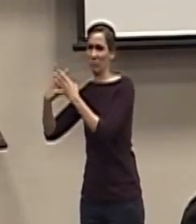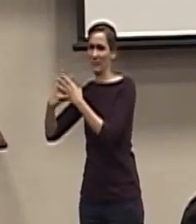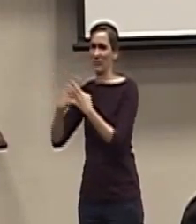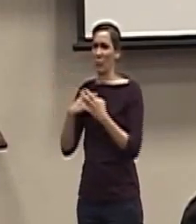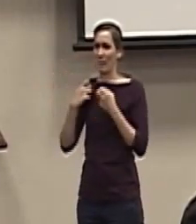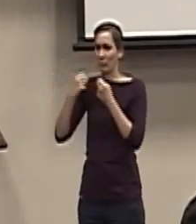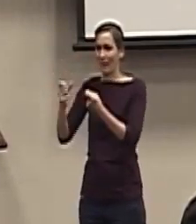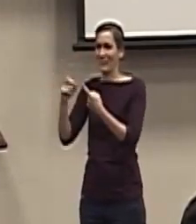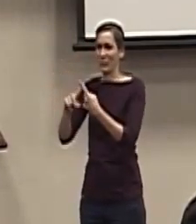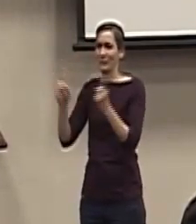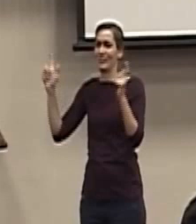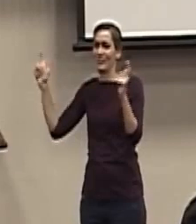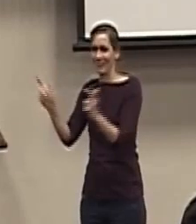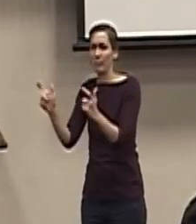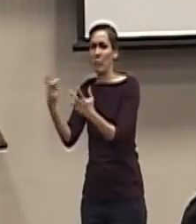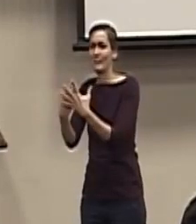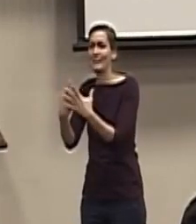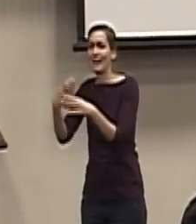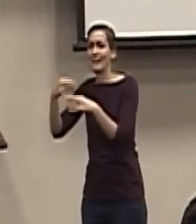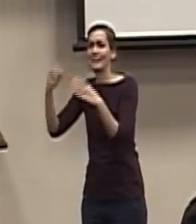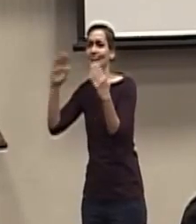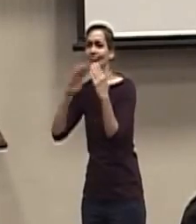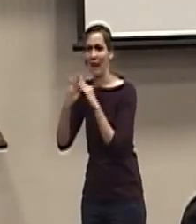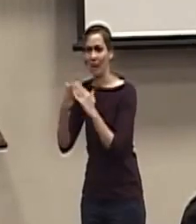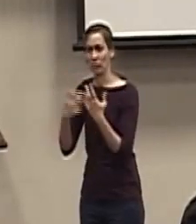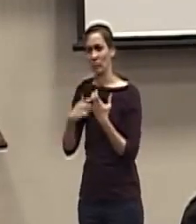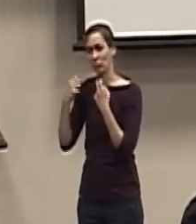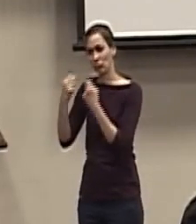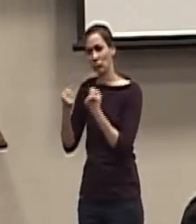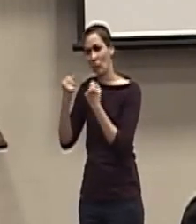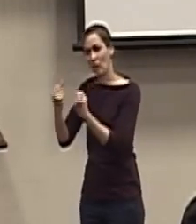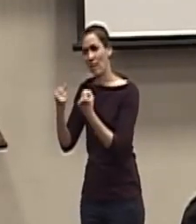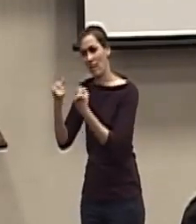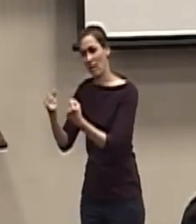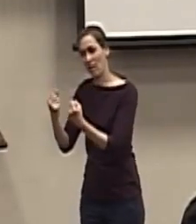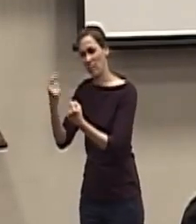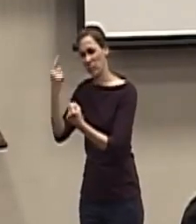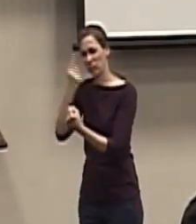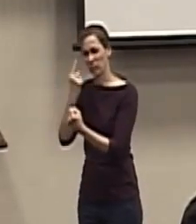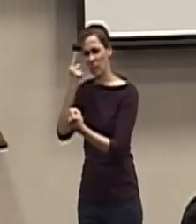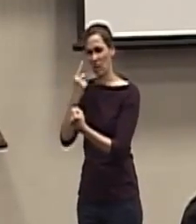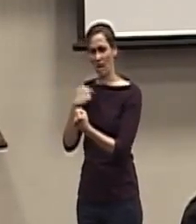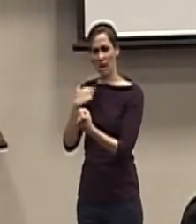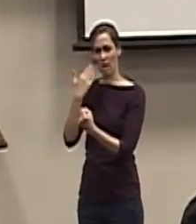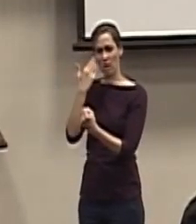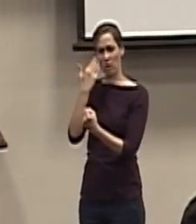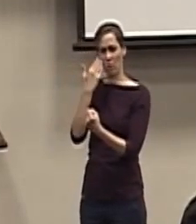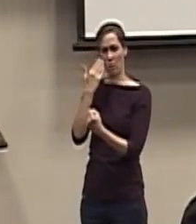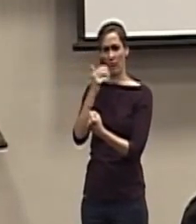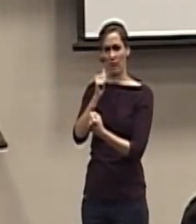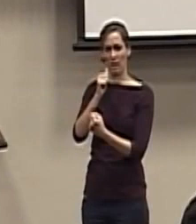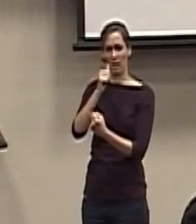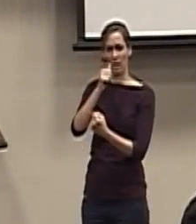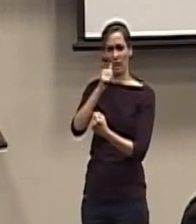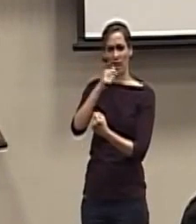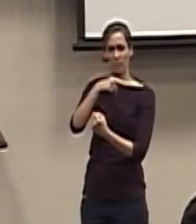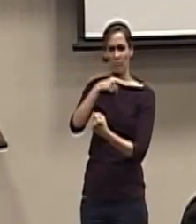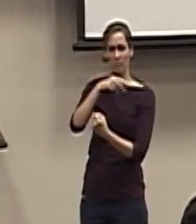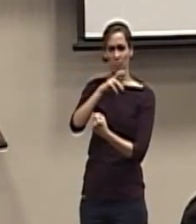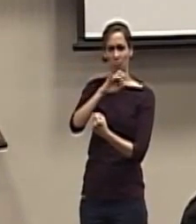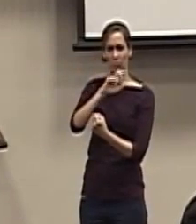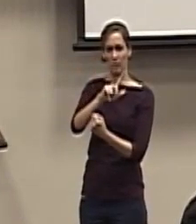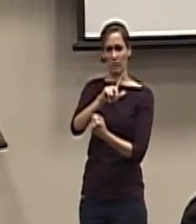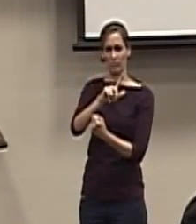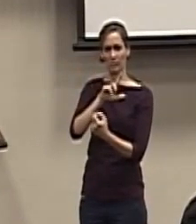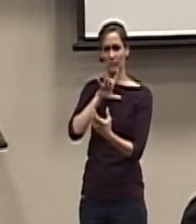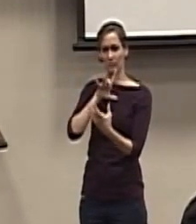town, and and the thought hits me, I know that April, who was related to Brian and Denise, who'd been involved in the drug